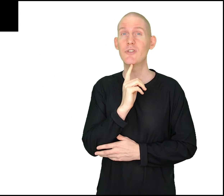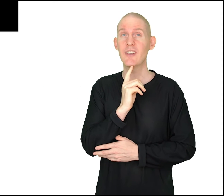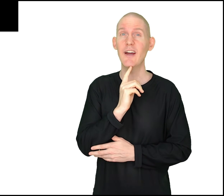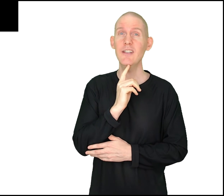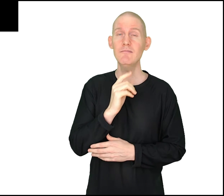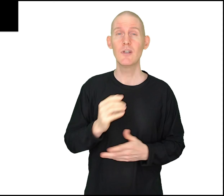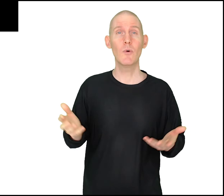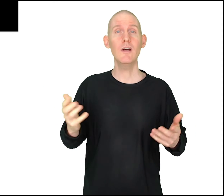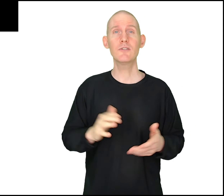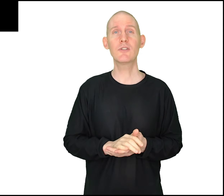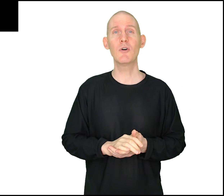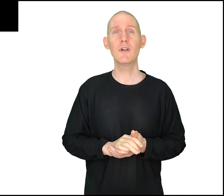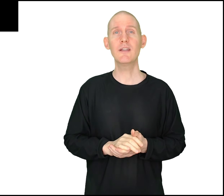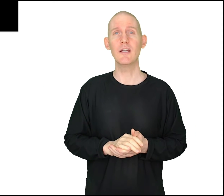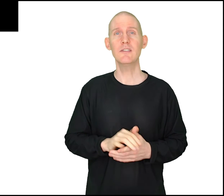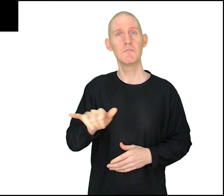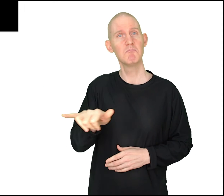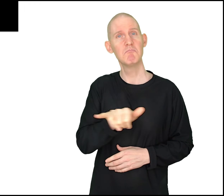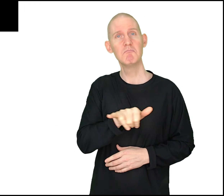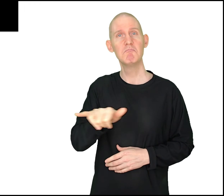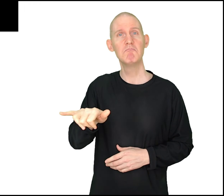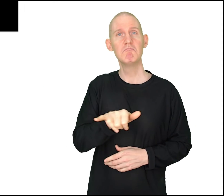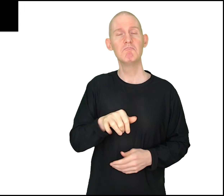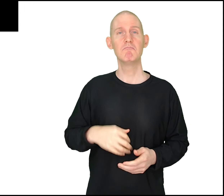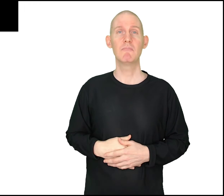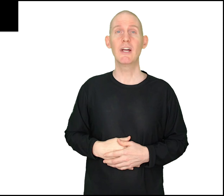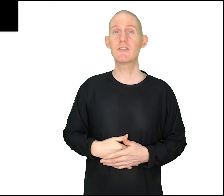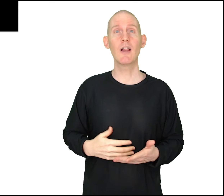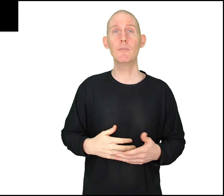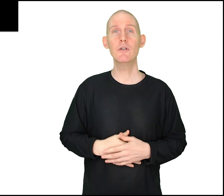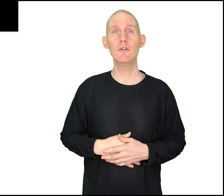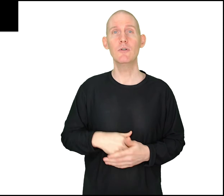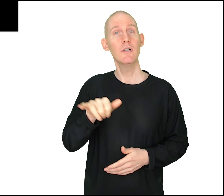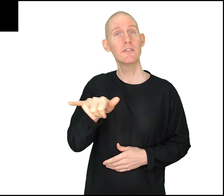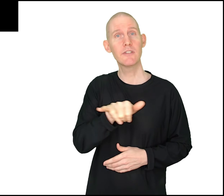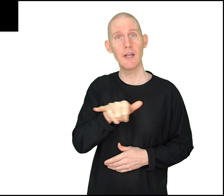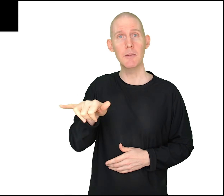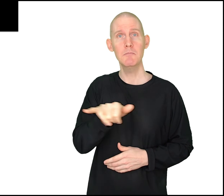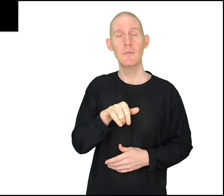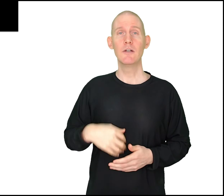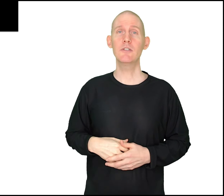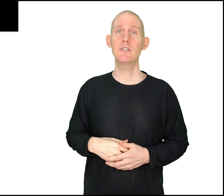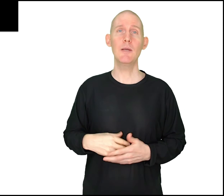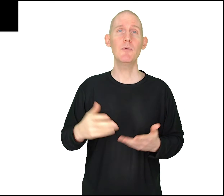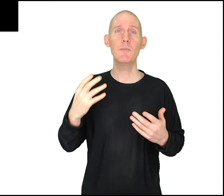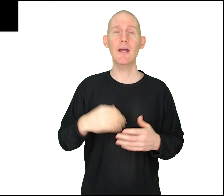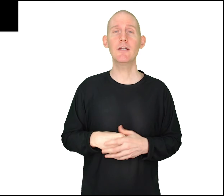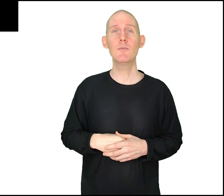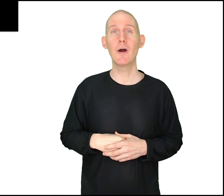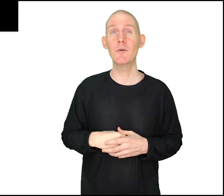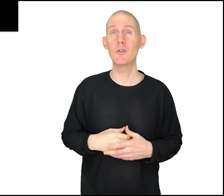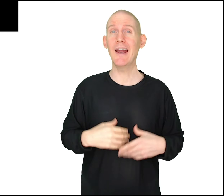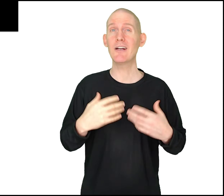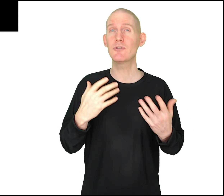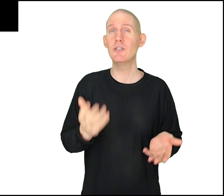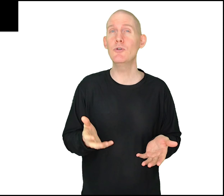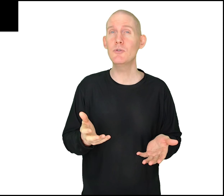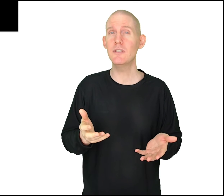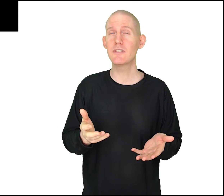sign? Well, just go like this. That's all I'm going to do, same. Just keep in the back of your mind when you're actually using the